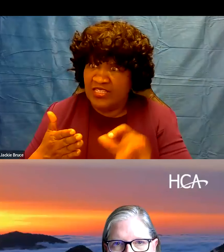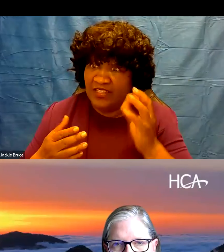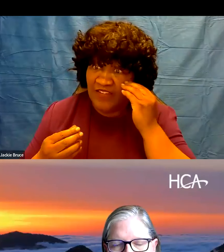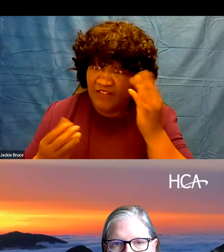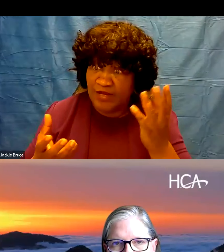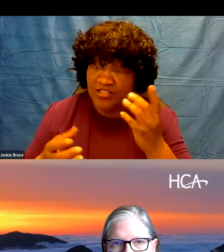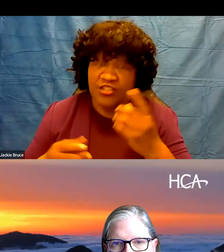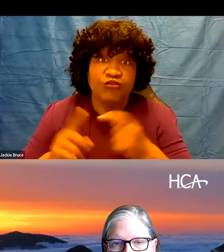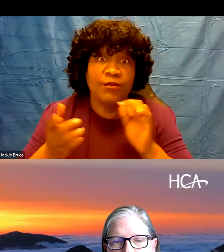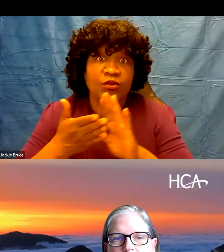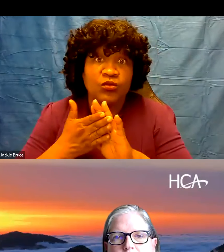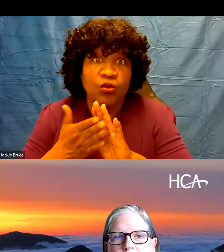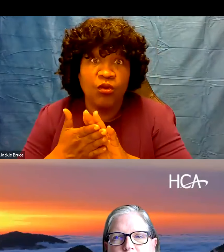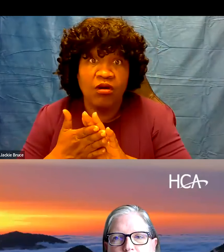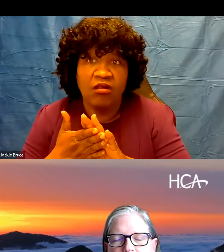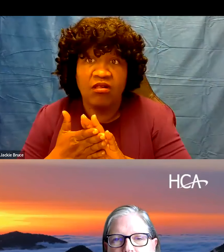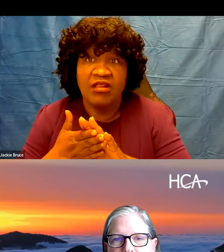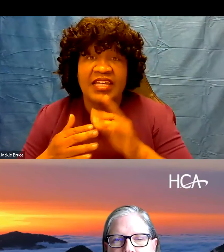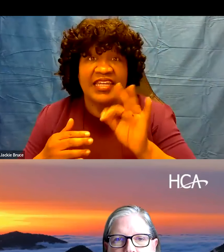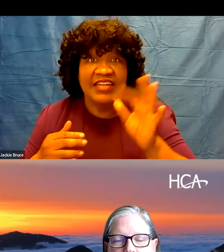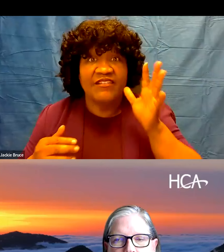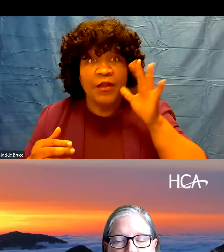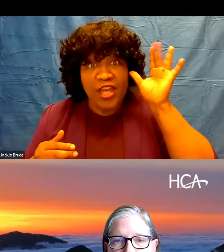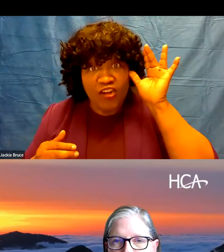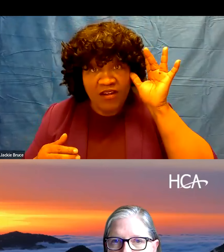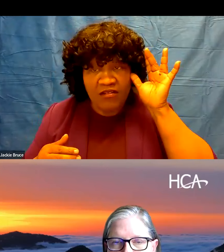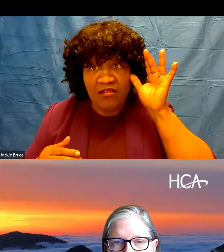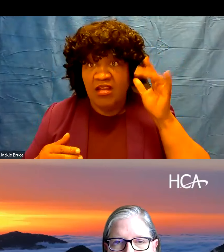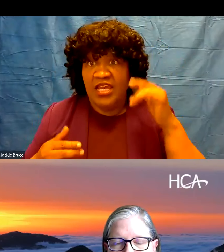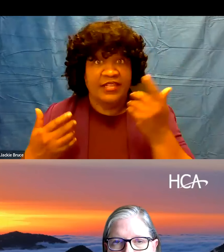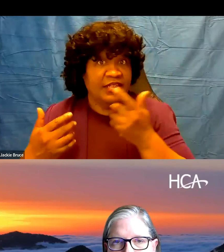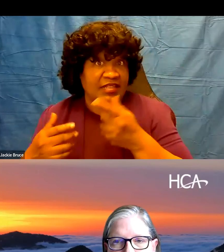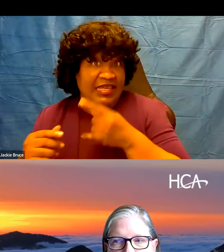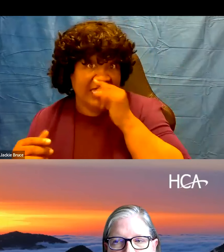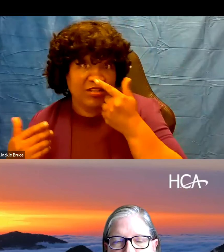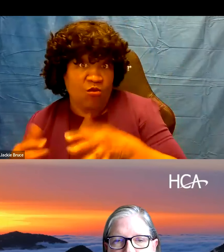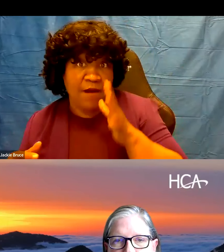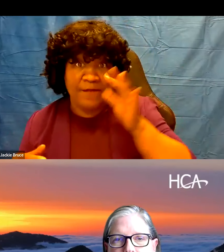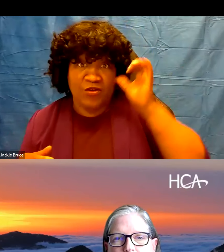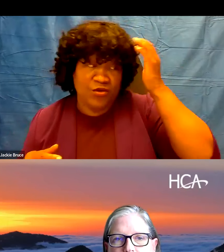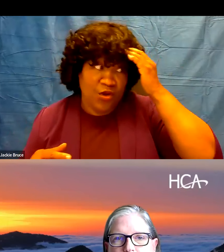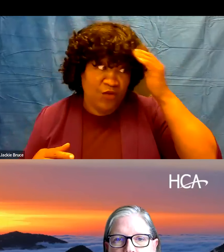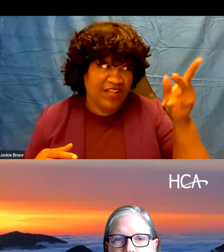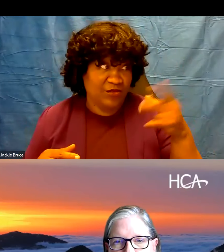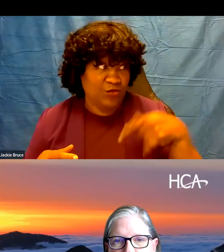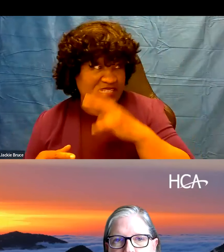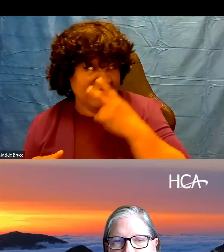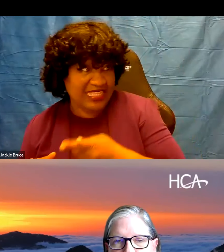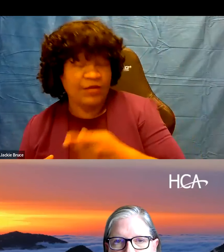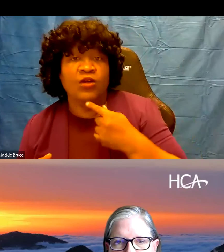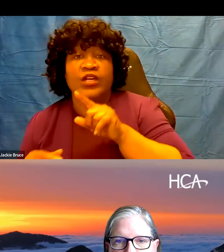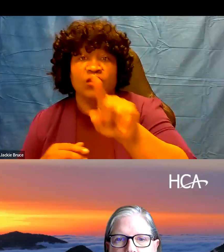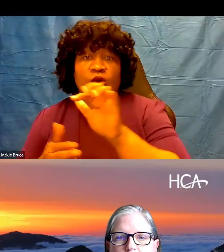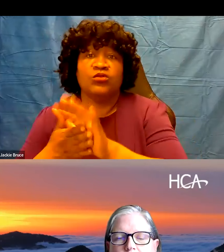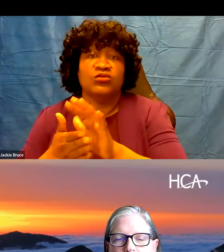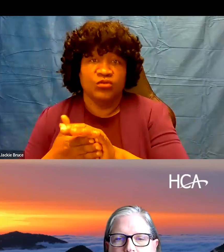the school, and if the parent, if they don't want their parent to even know they're being seen, then we can go to the school and meet the